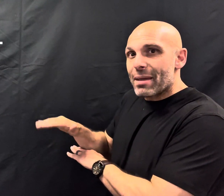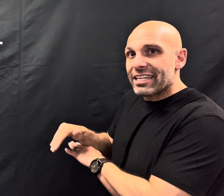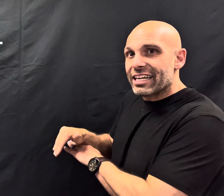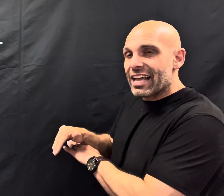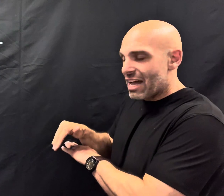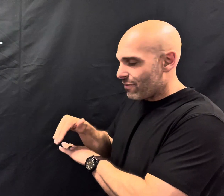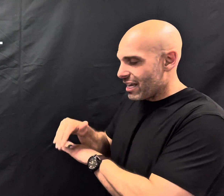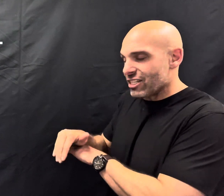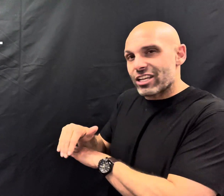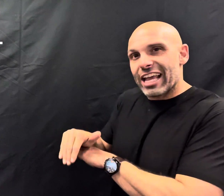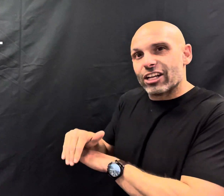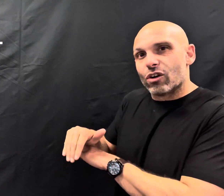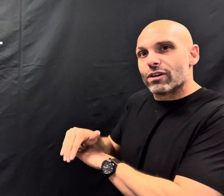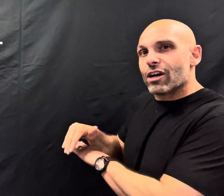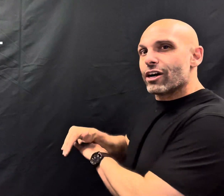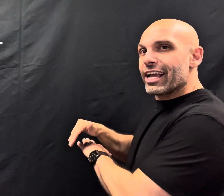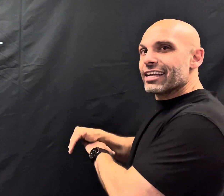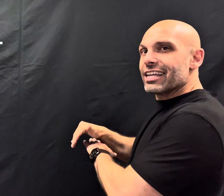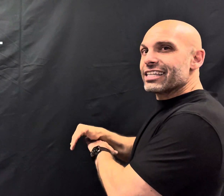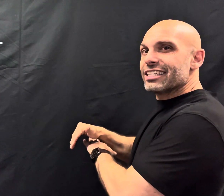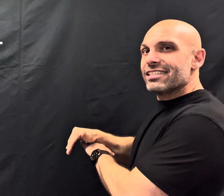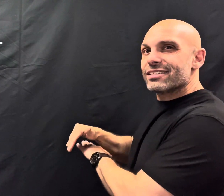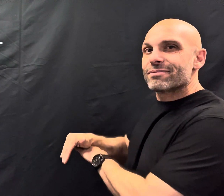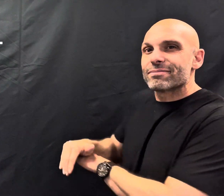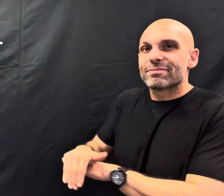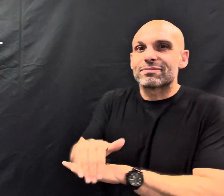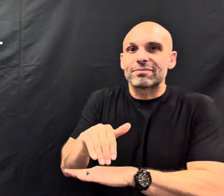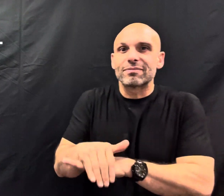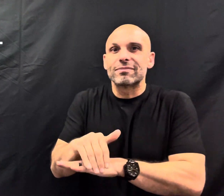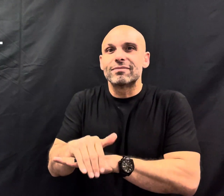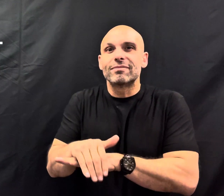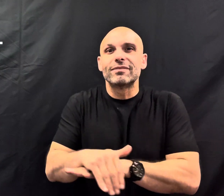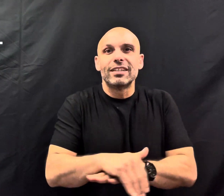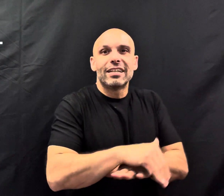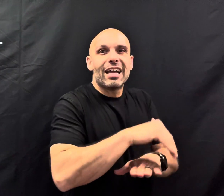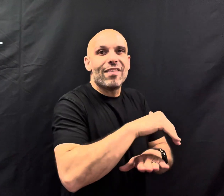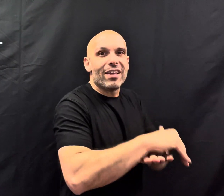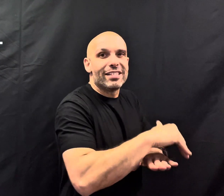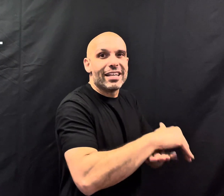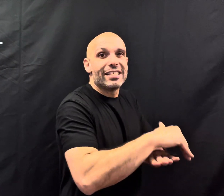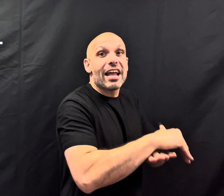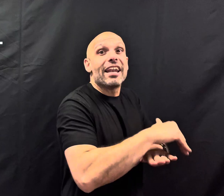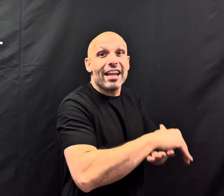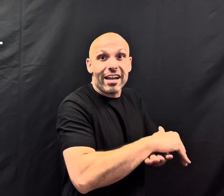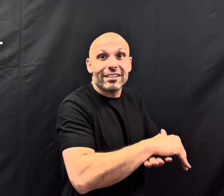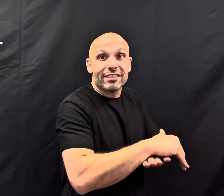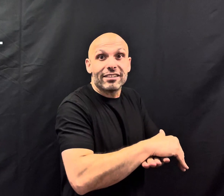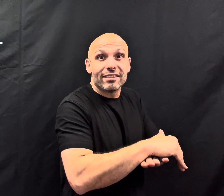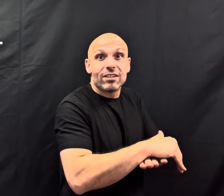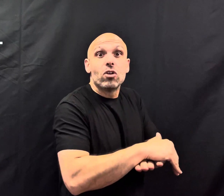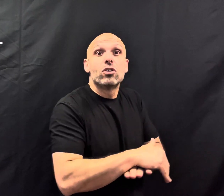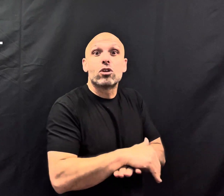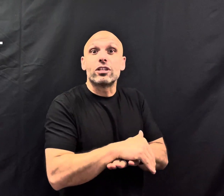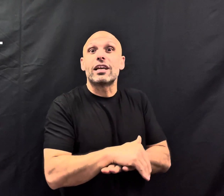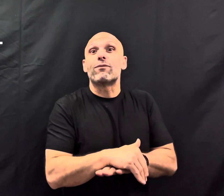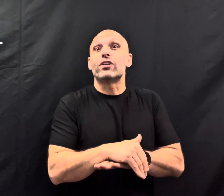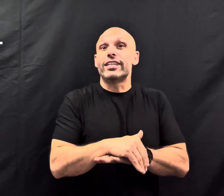it in half, and just hang it over our hand like this. And this is night. So the sign for